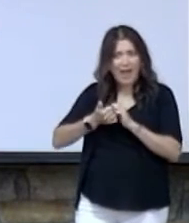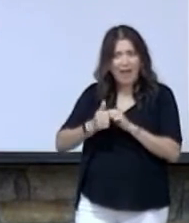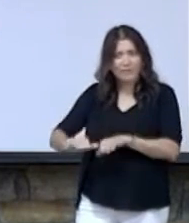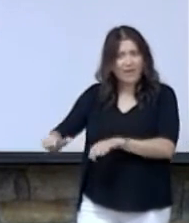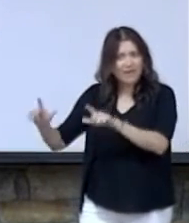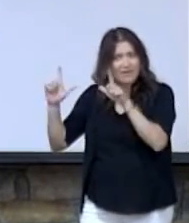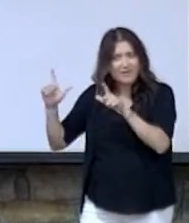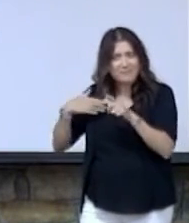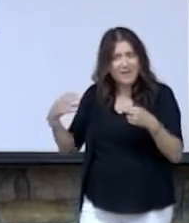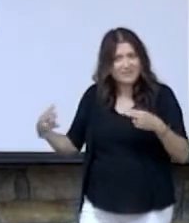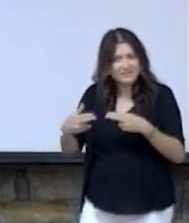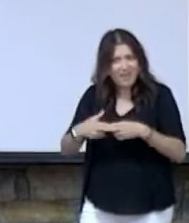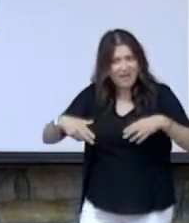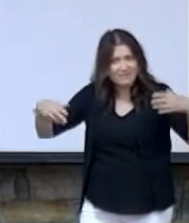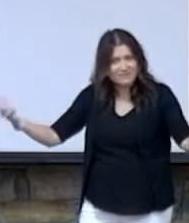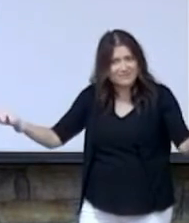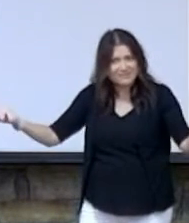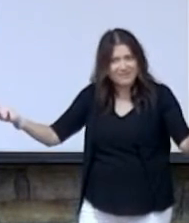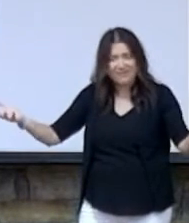my slides.